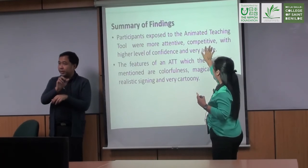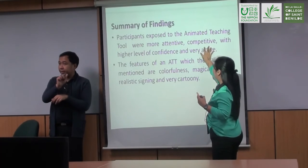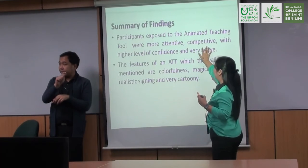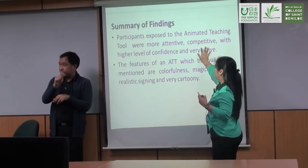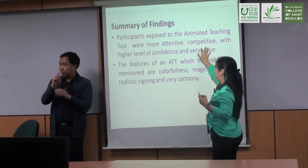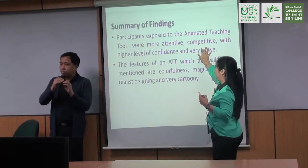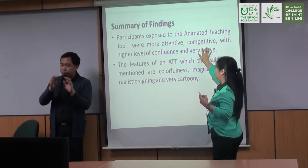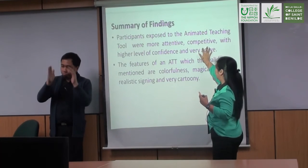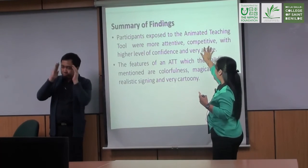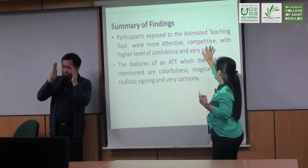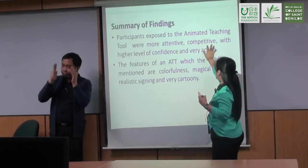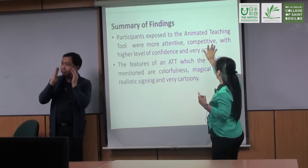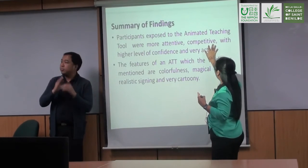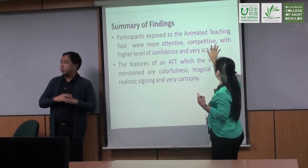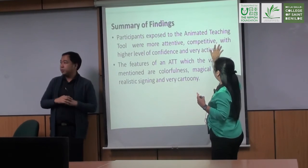the